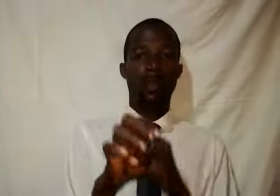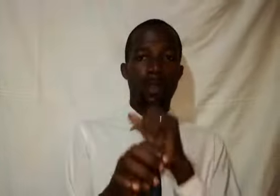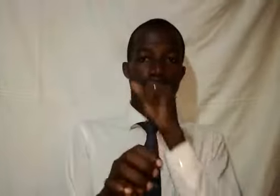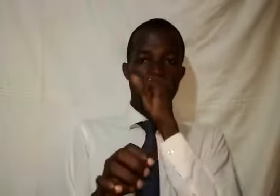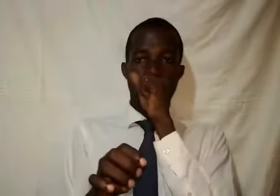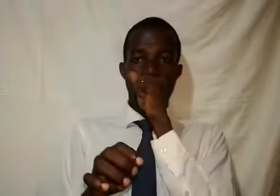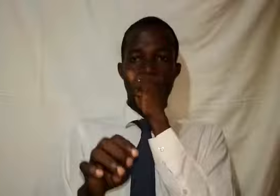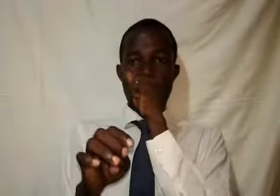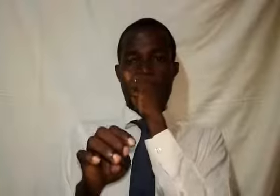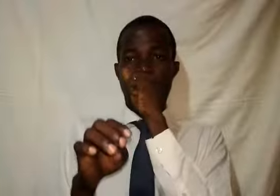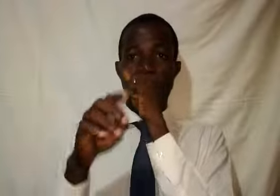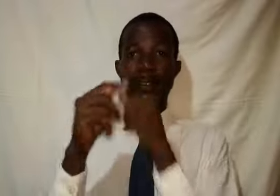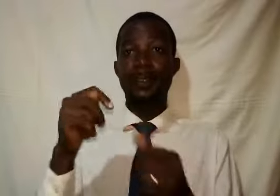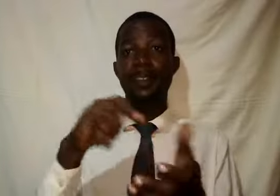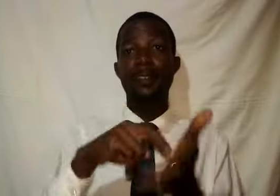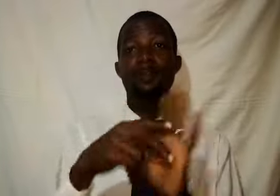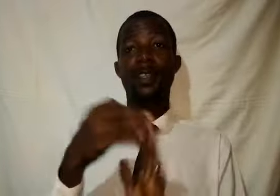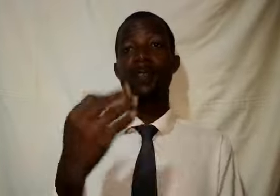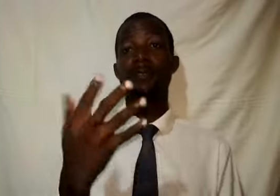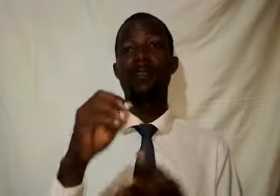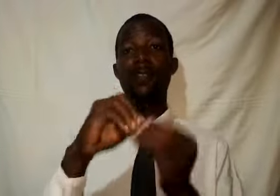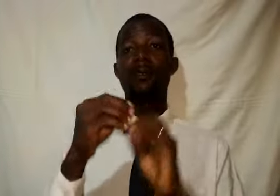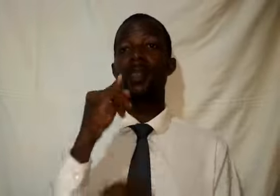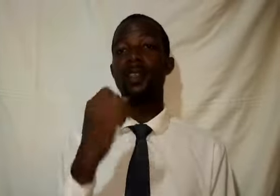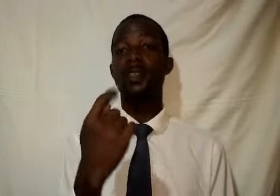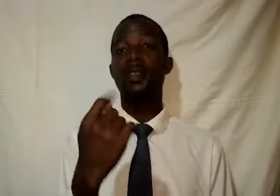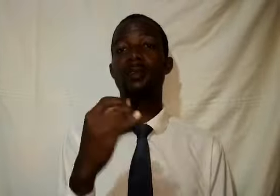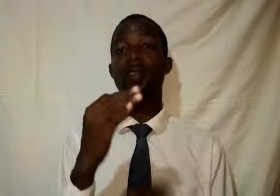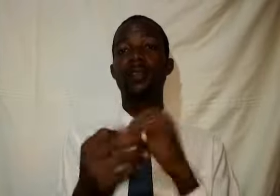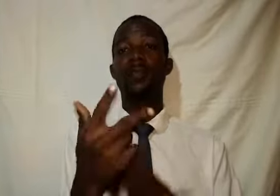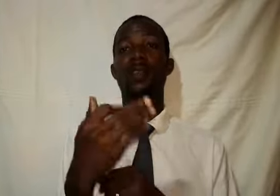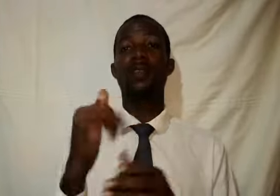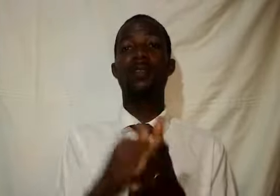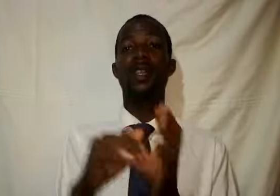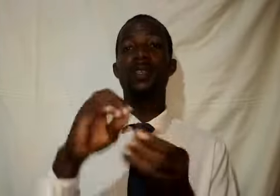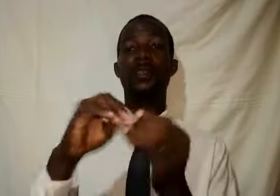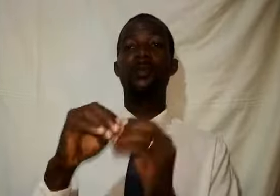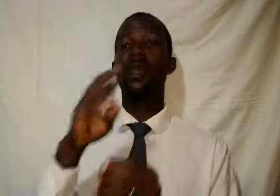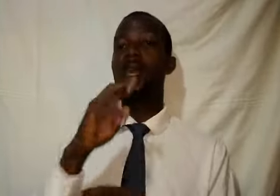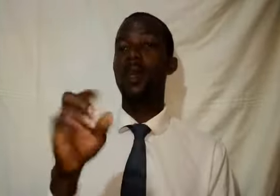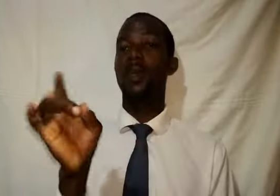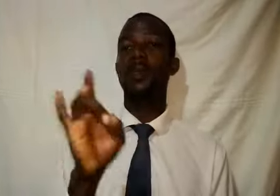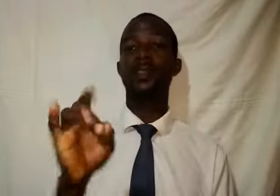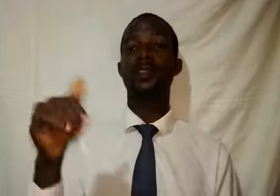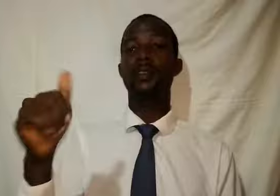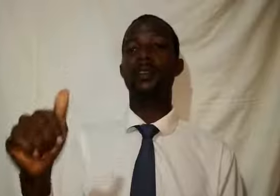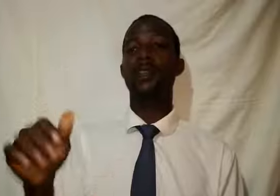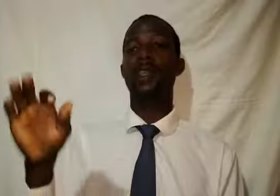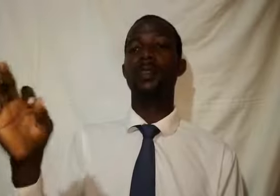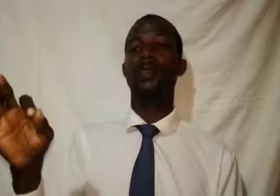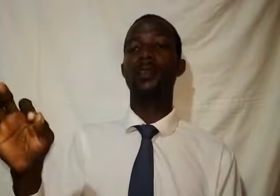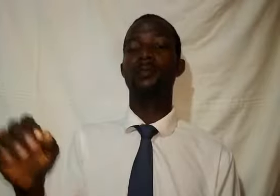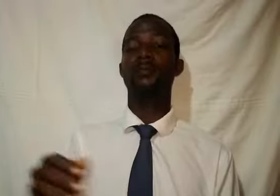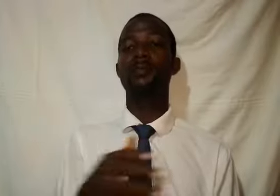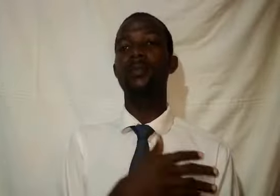mean of 5 numbers is 11. If 3 of the numbers are 8, 10, 9, and the